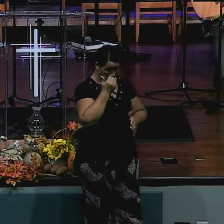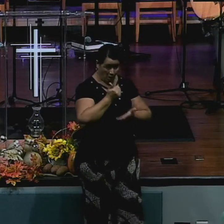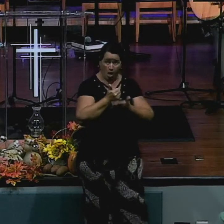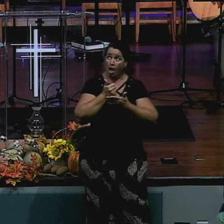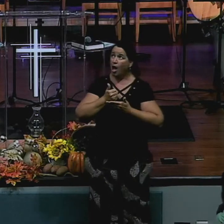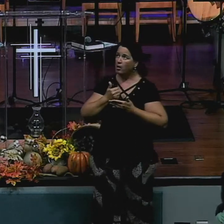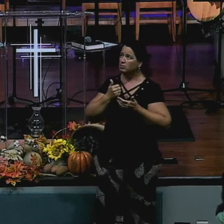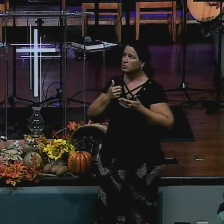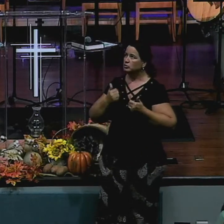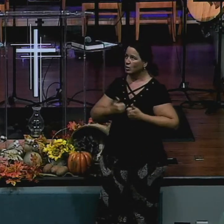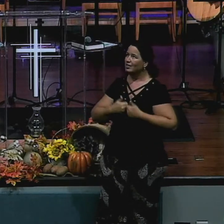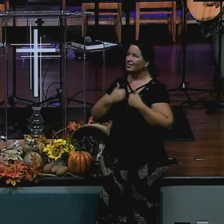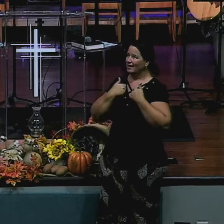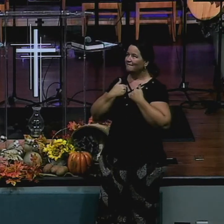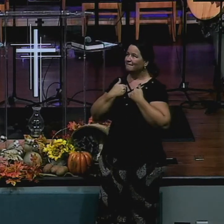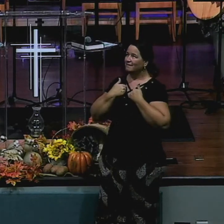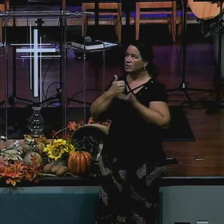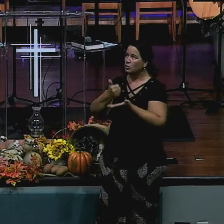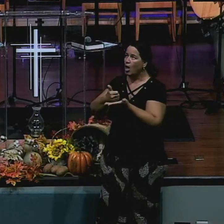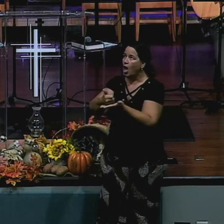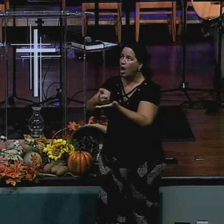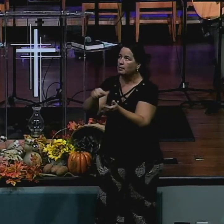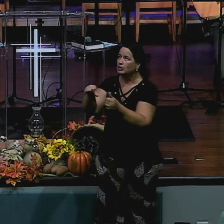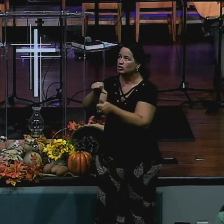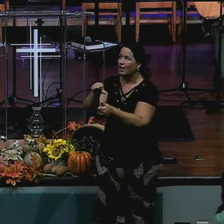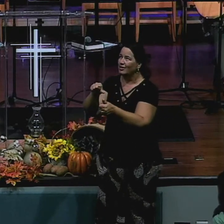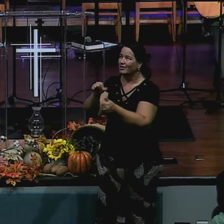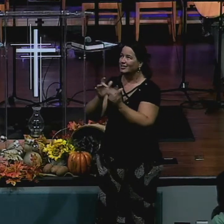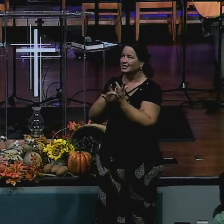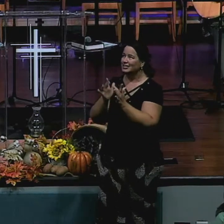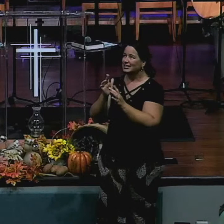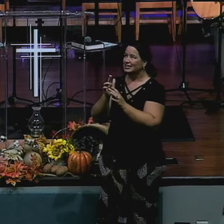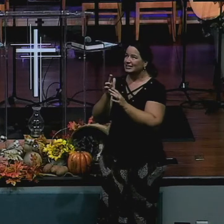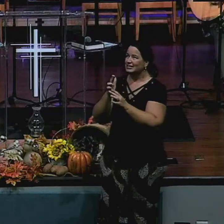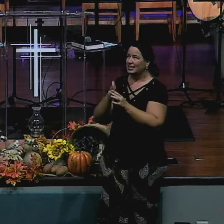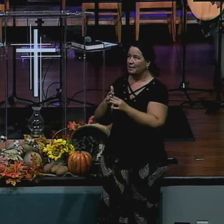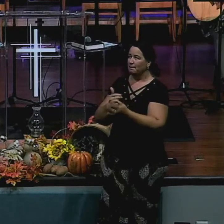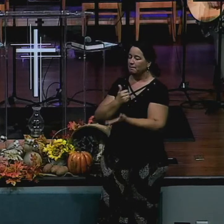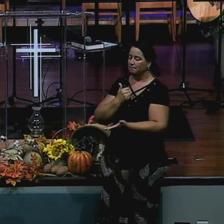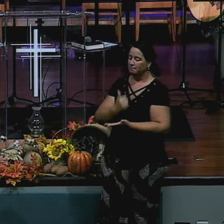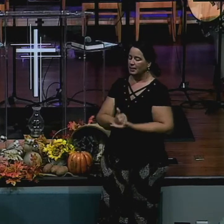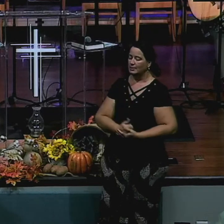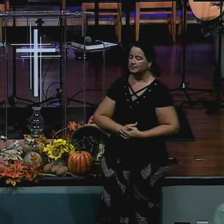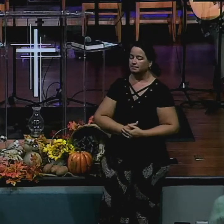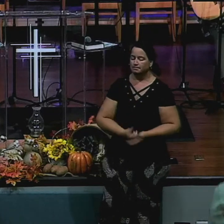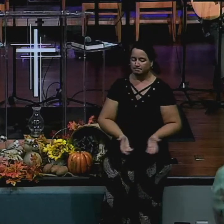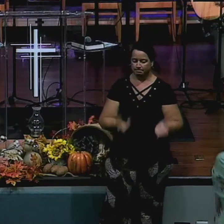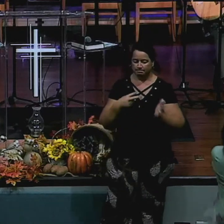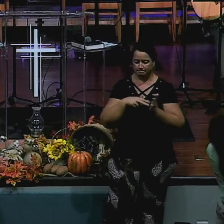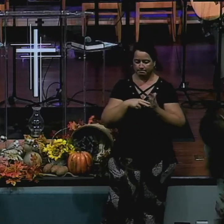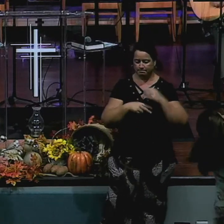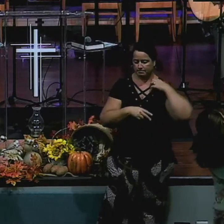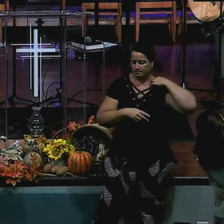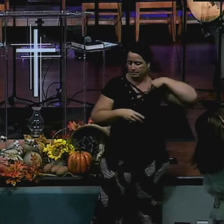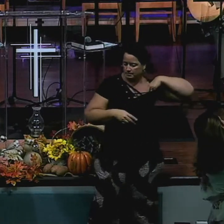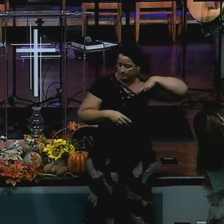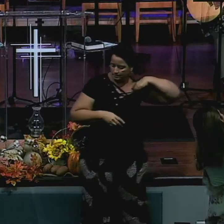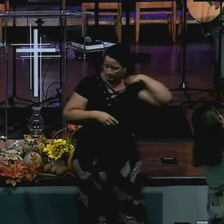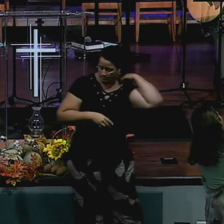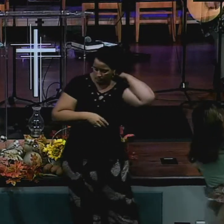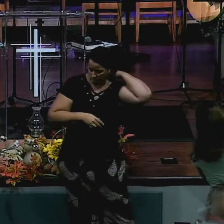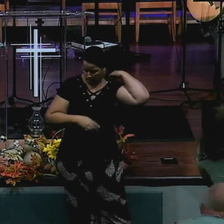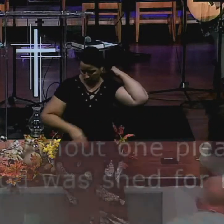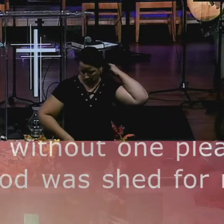this knowledge? To throw rope to others in Jesus' name and for his glory. Amen. Let's stand, let's sing, let's respond if God has led you to do so.